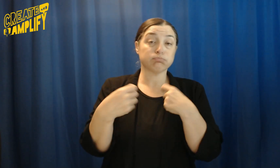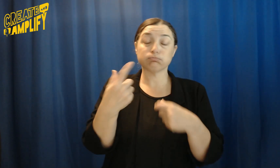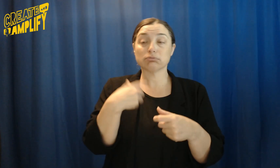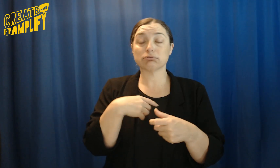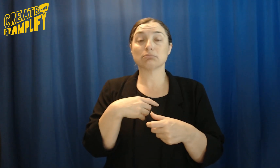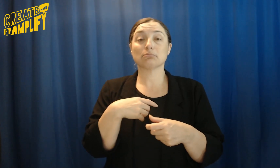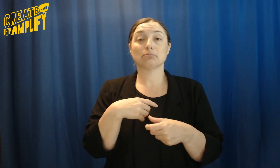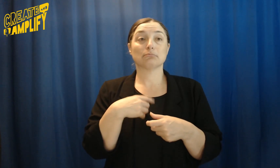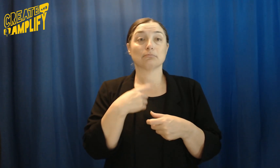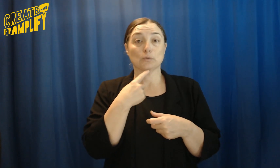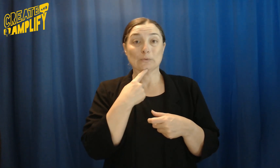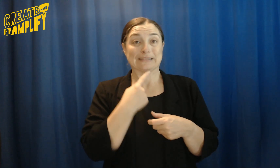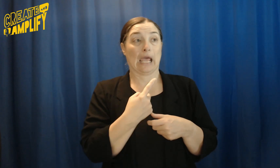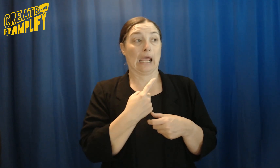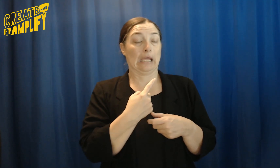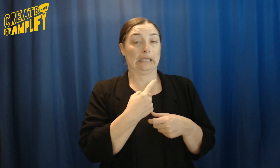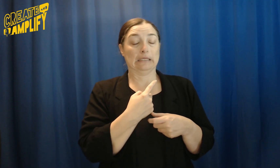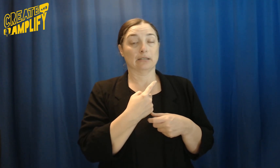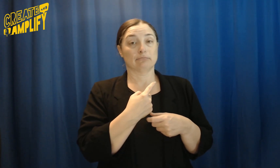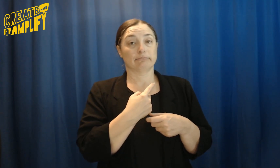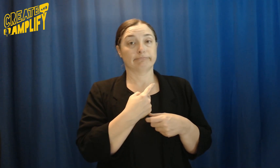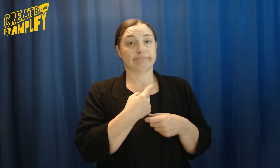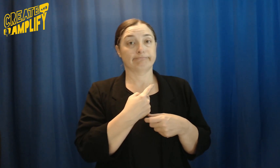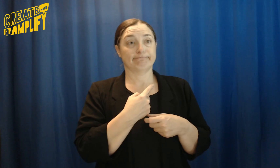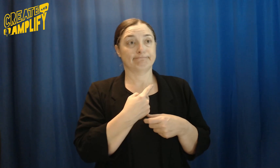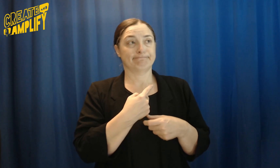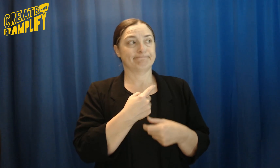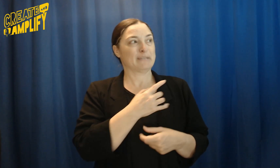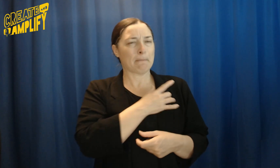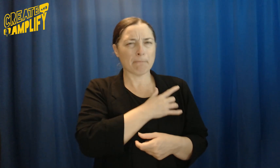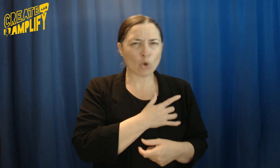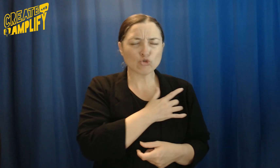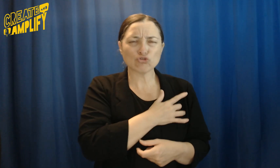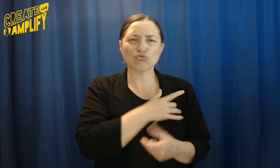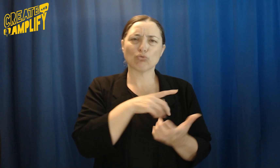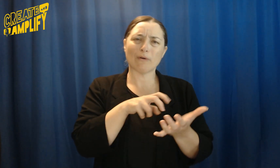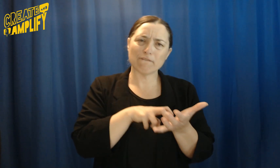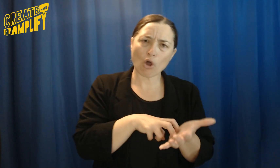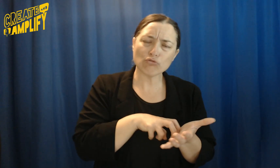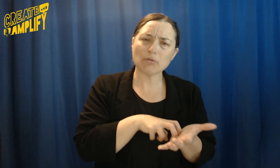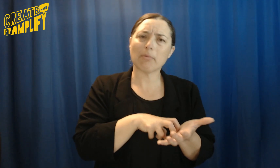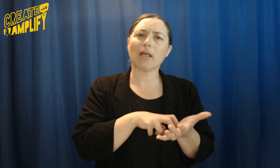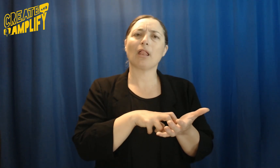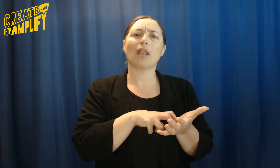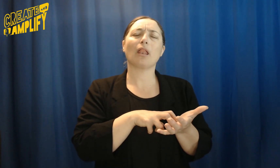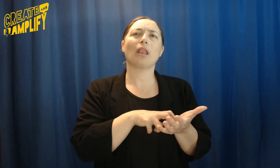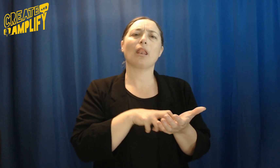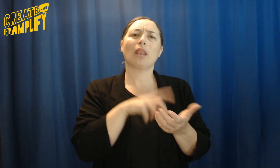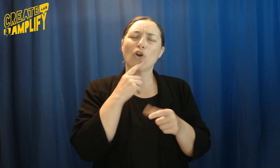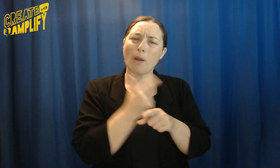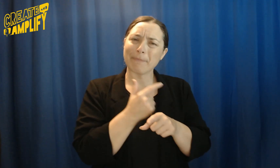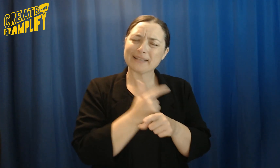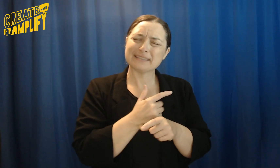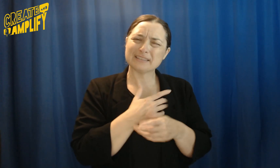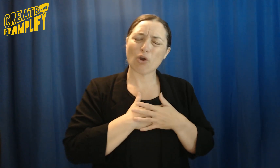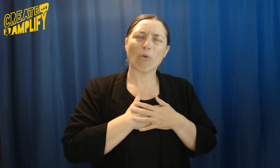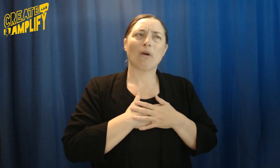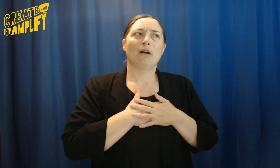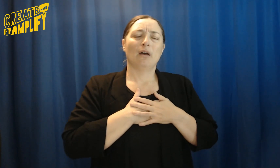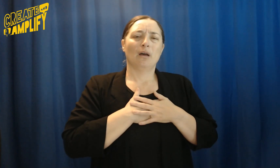these beautiful, emotional, vulnerable messages going, I am so relieved to have read your book. I